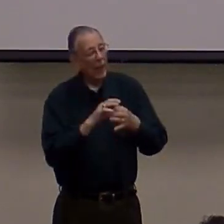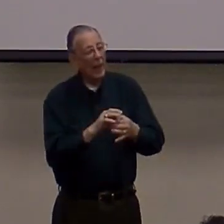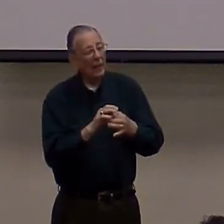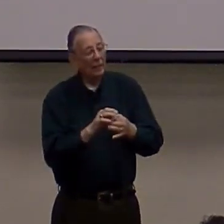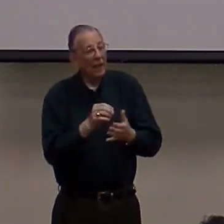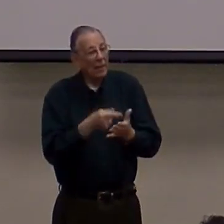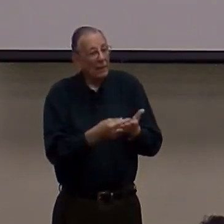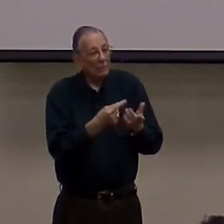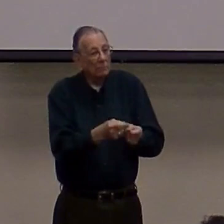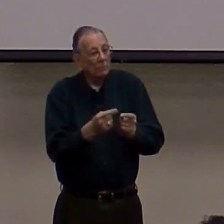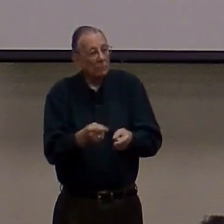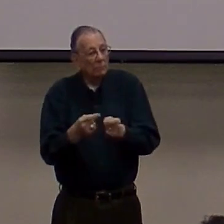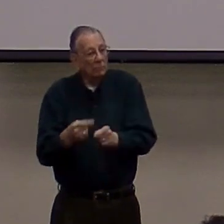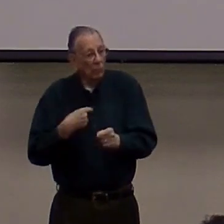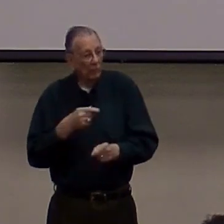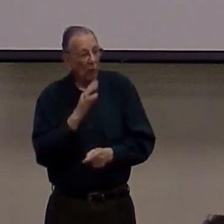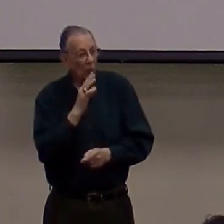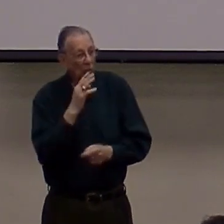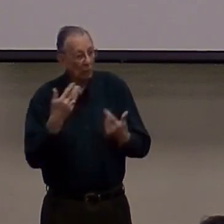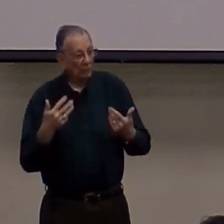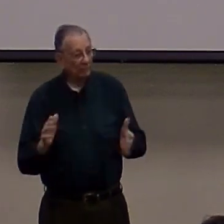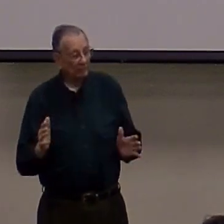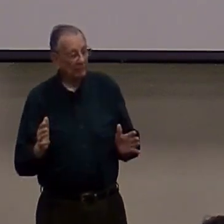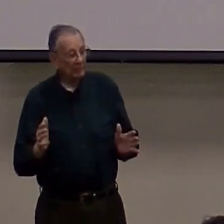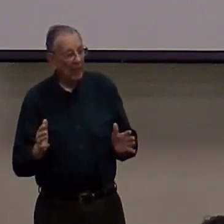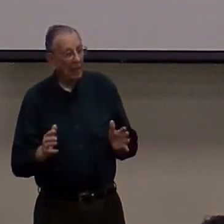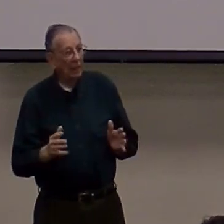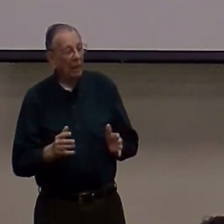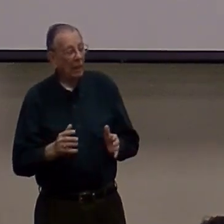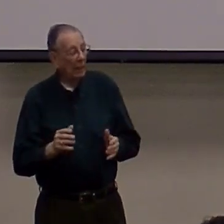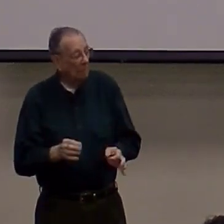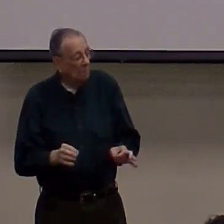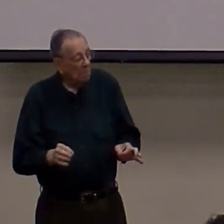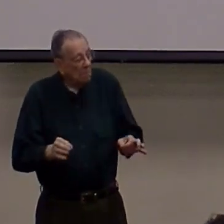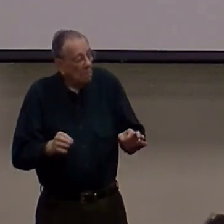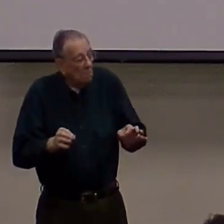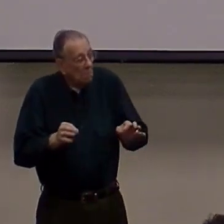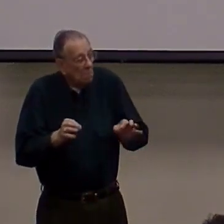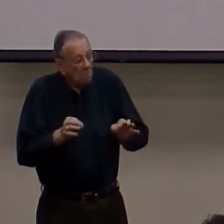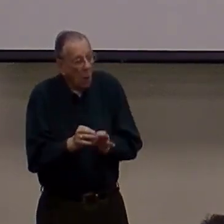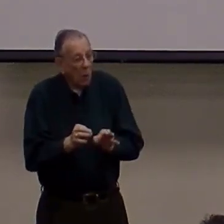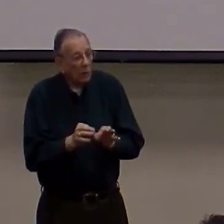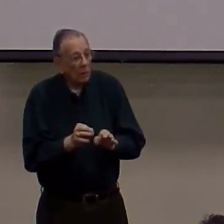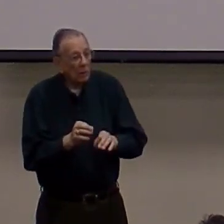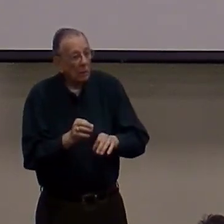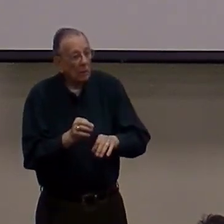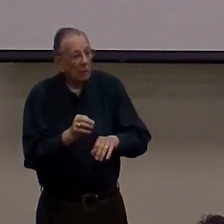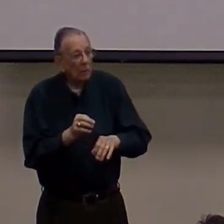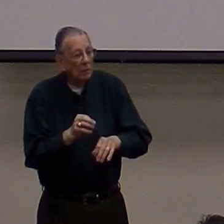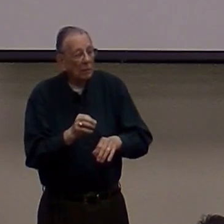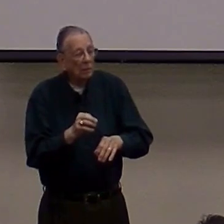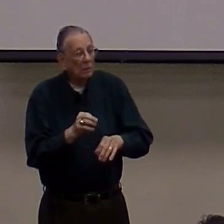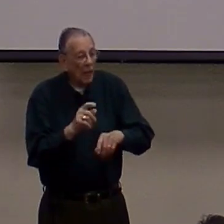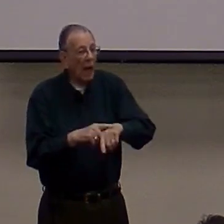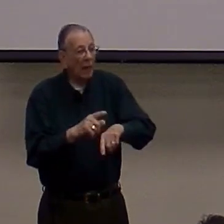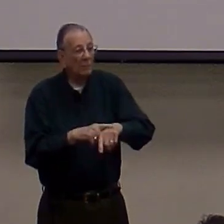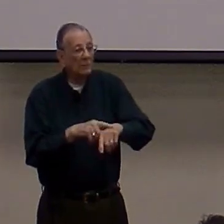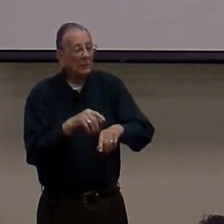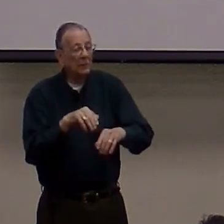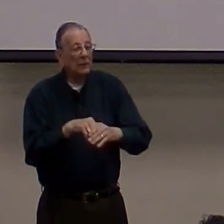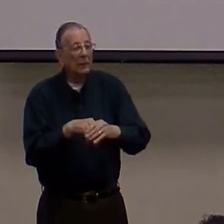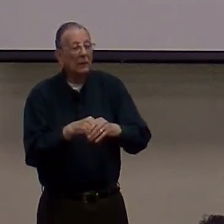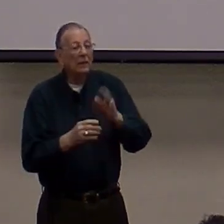These incidents that we have talked about take place at pivotal and extremely important junctures in